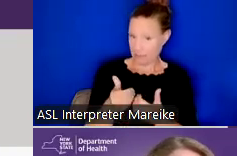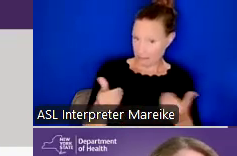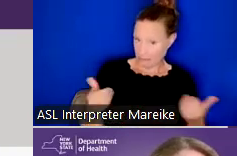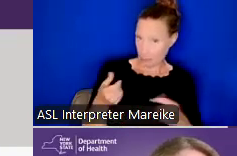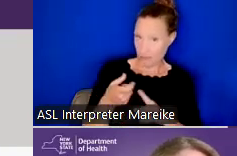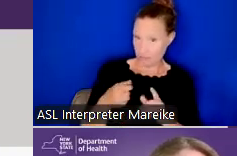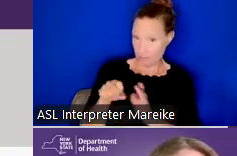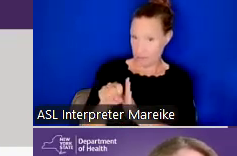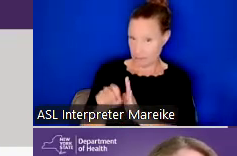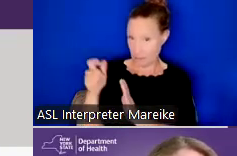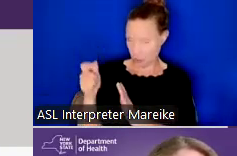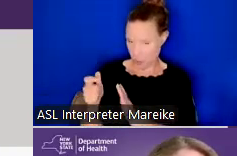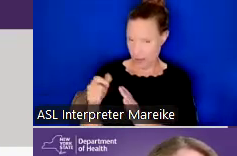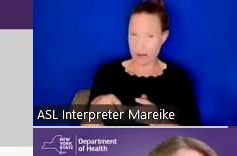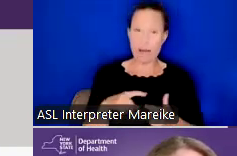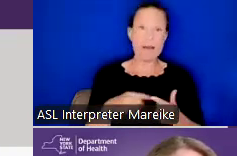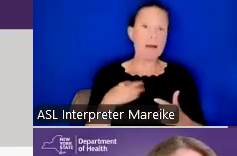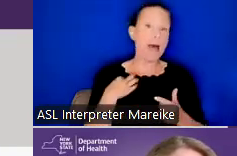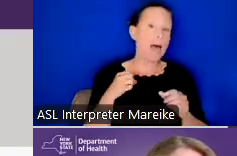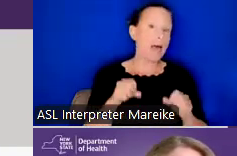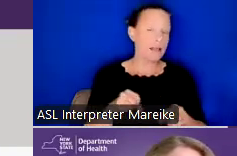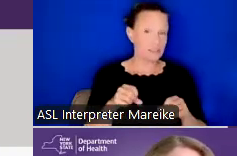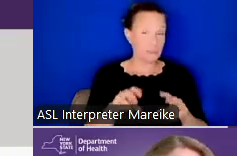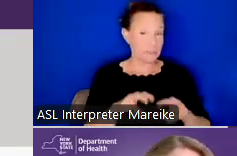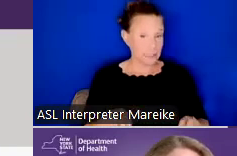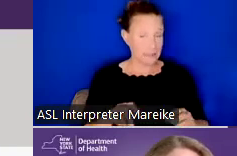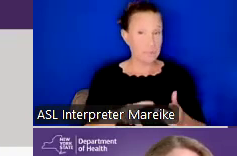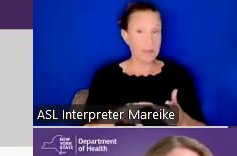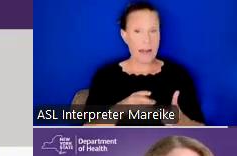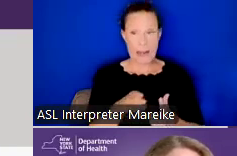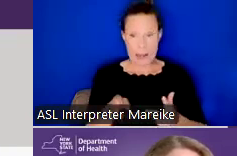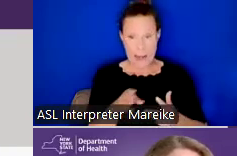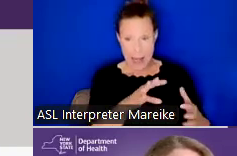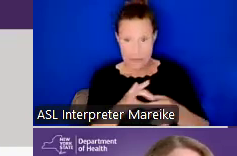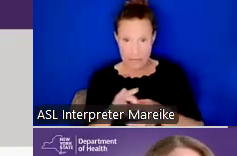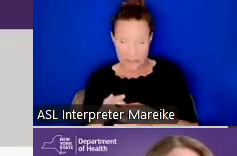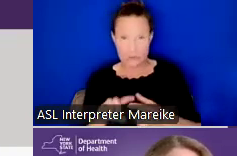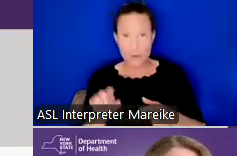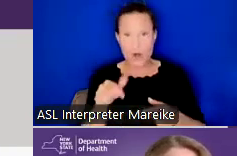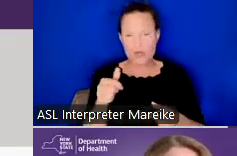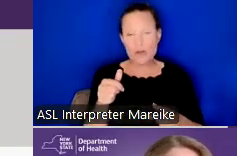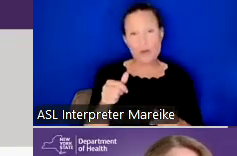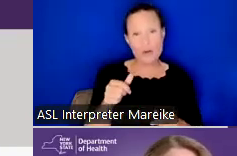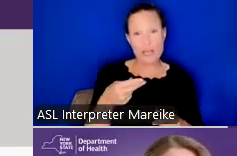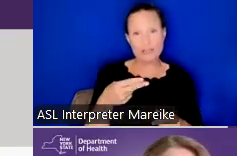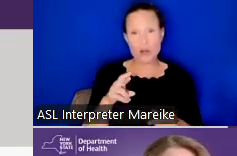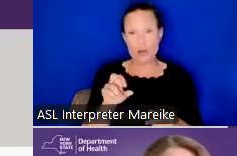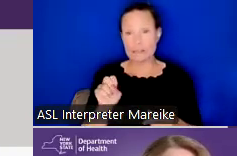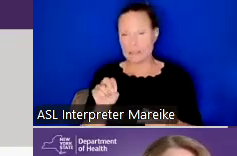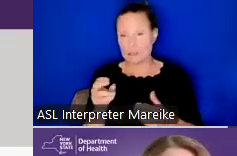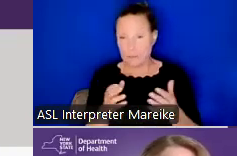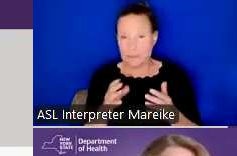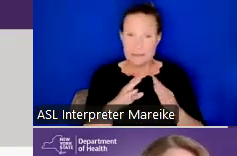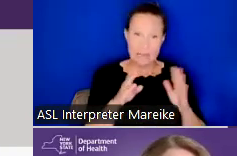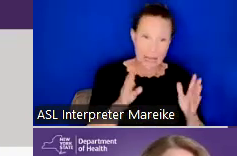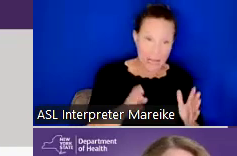grant. Eligibility assessment and navigation to other HRSN services, housing navigation, and community